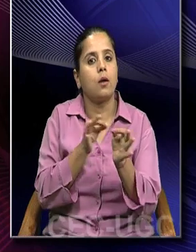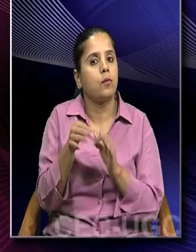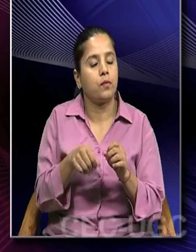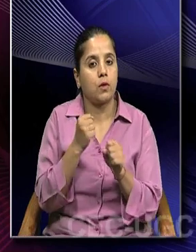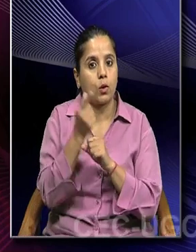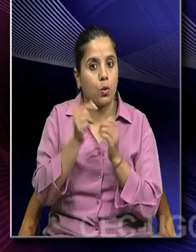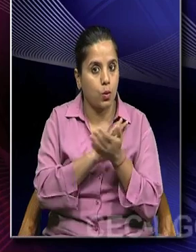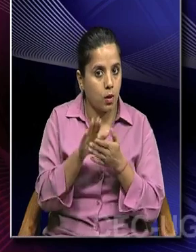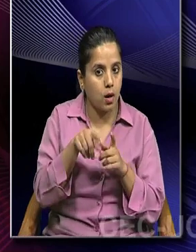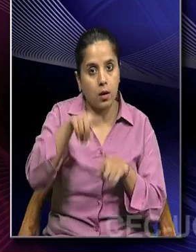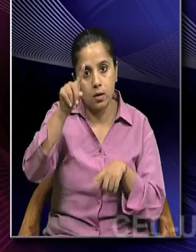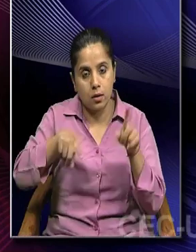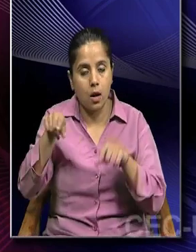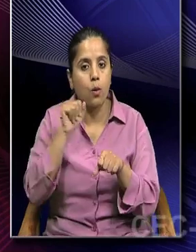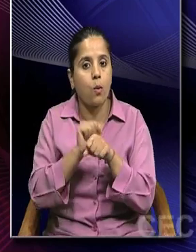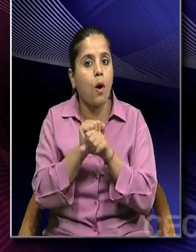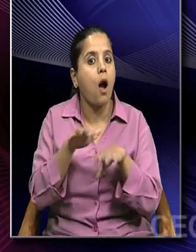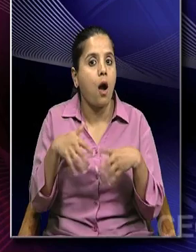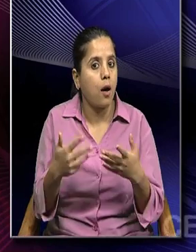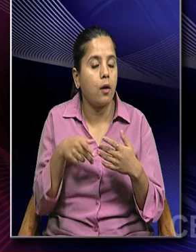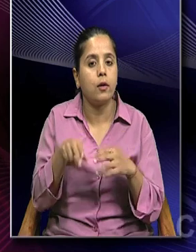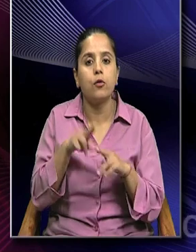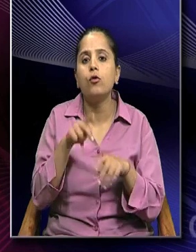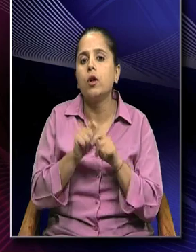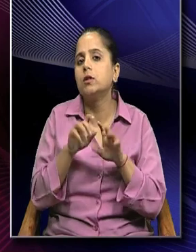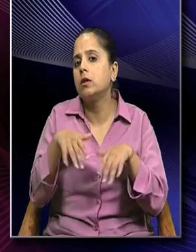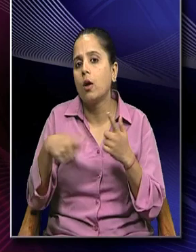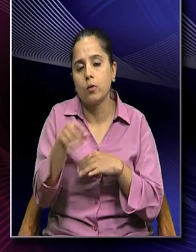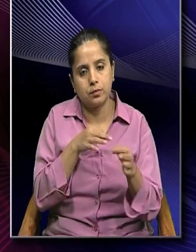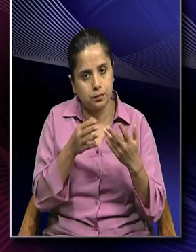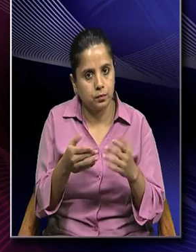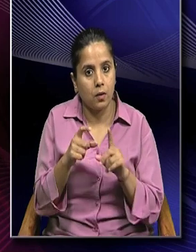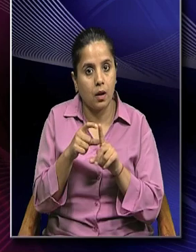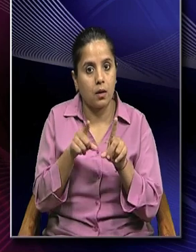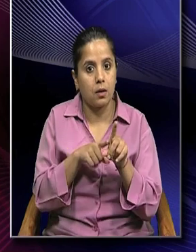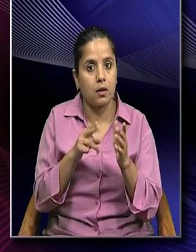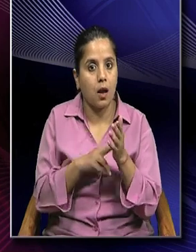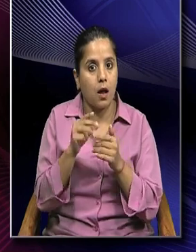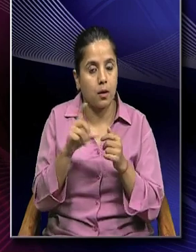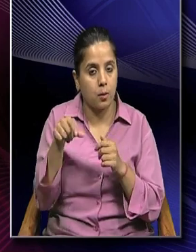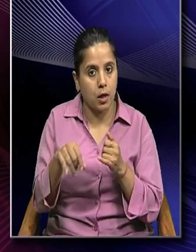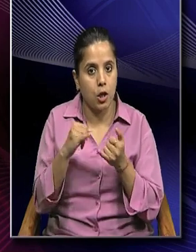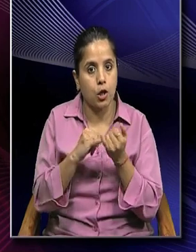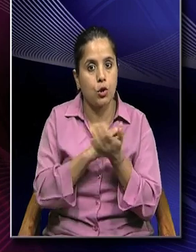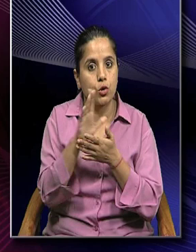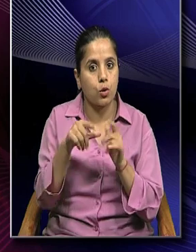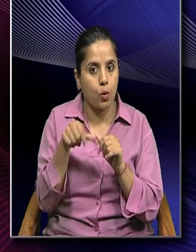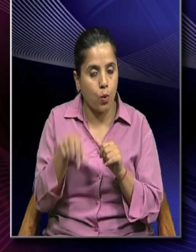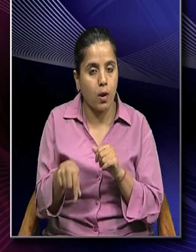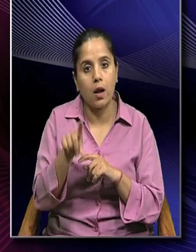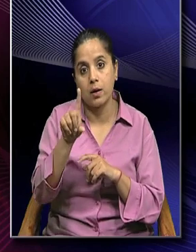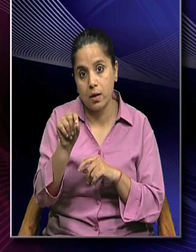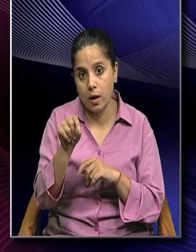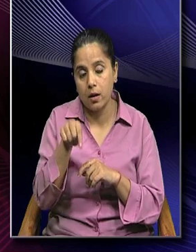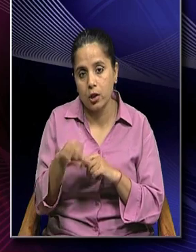guna dynamic works, the way it functions. This dynamics is presented in shloka 10